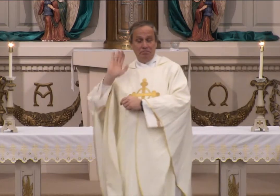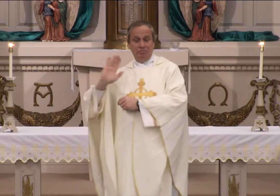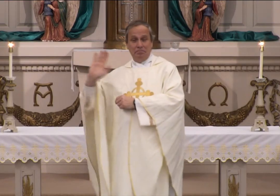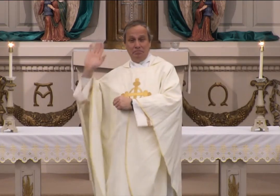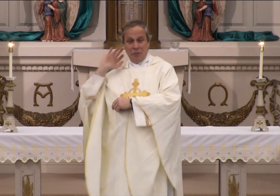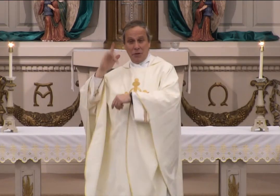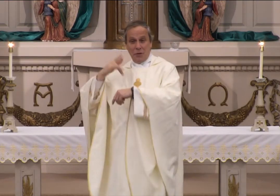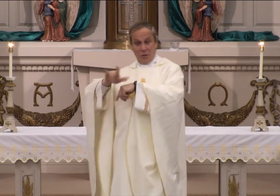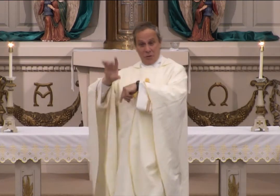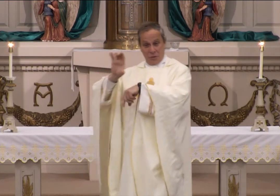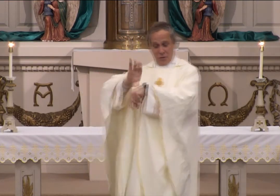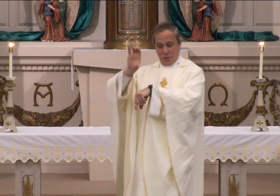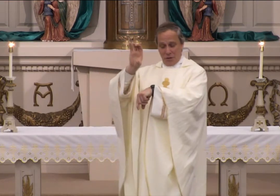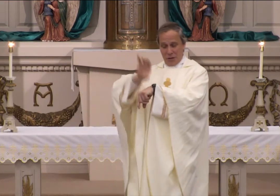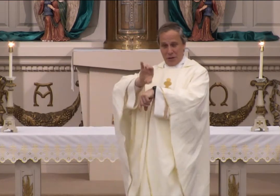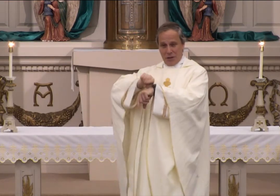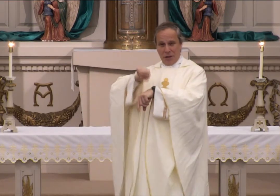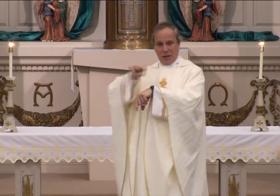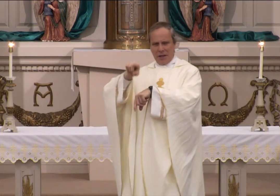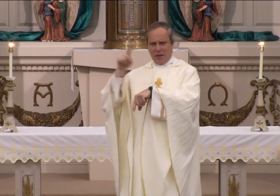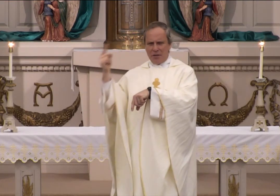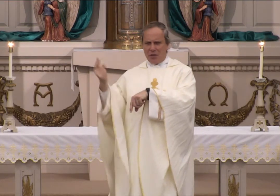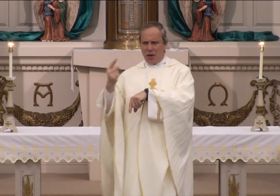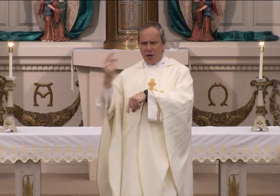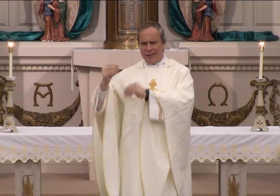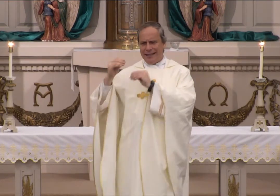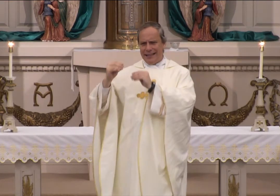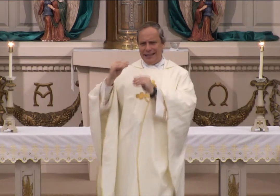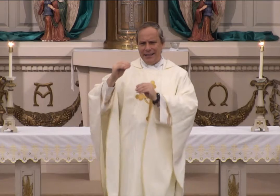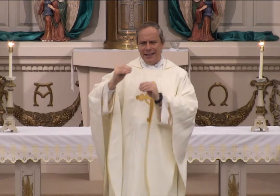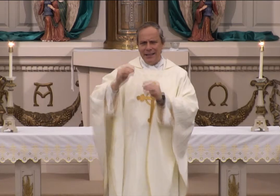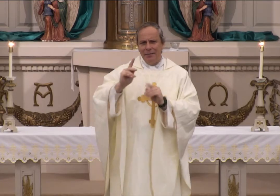He was a bishop long ago in the early part of the church.